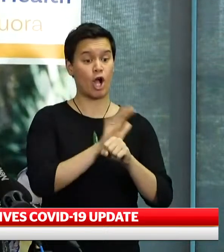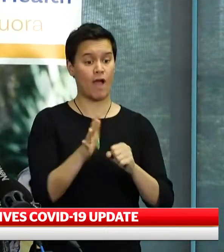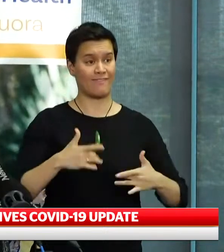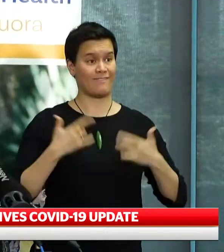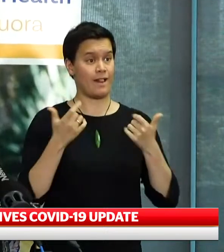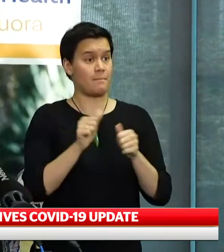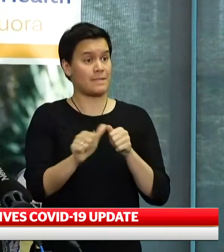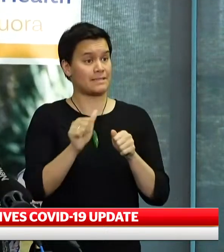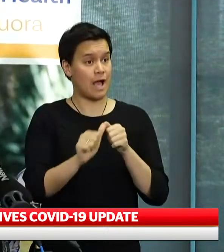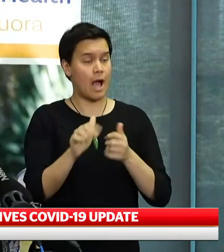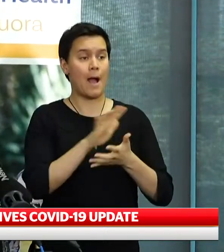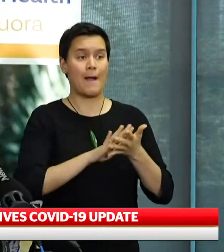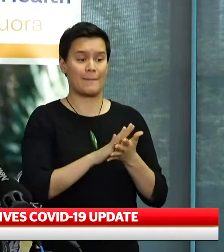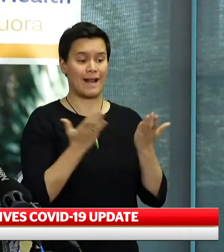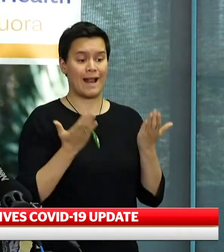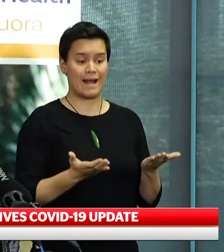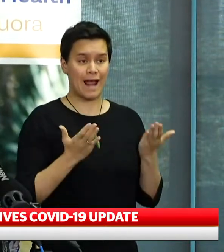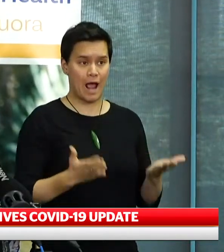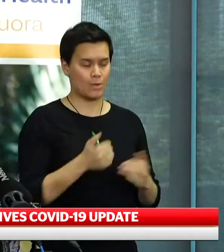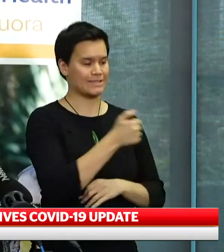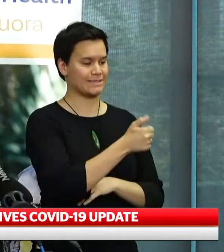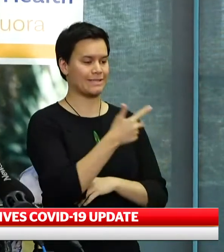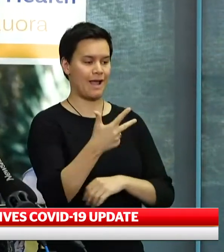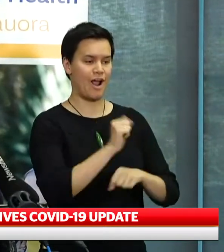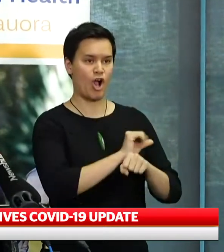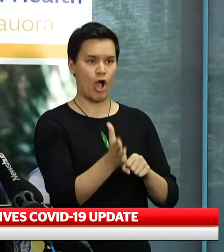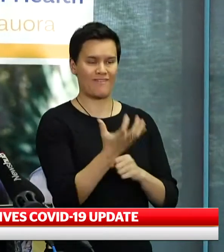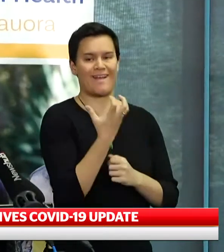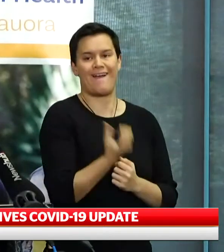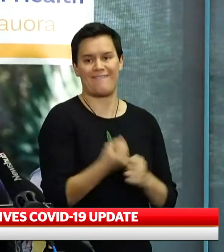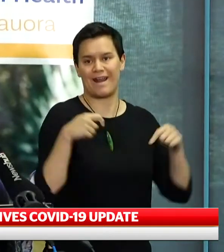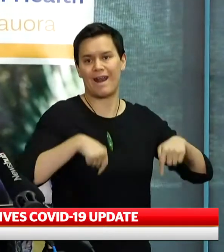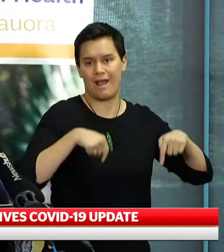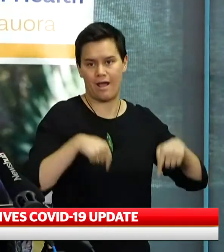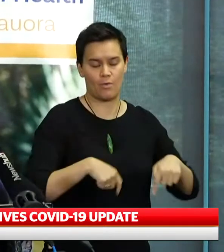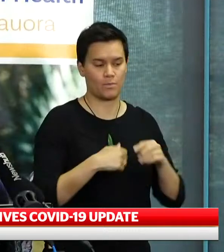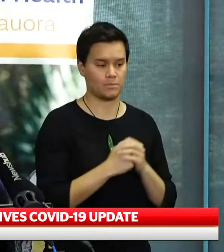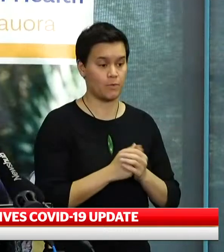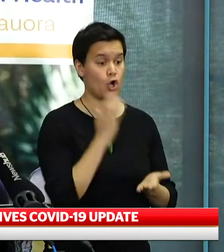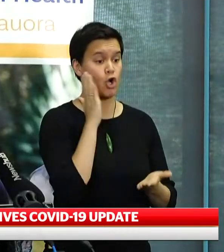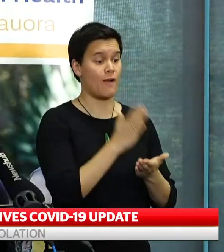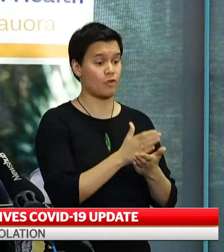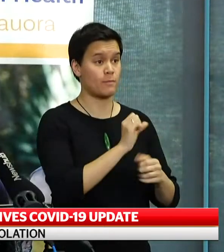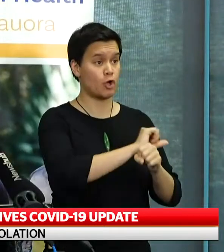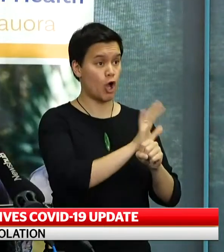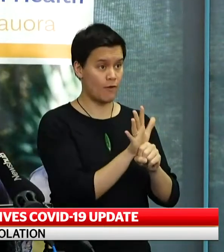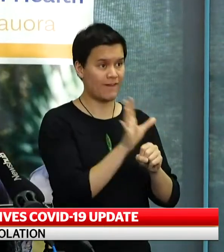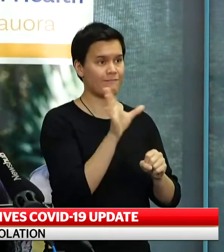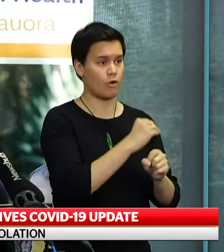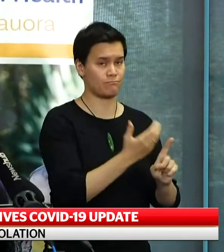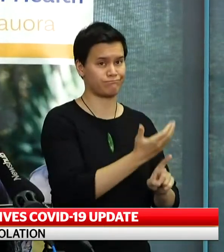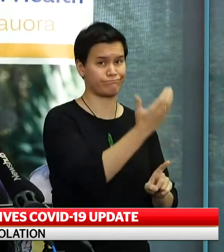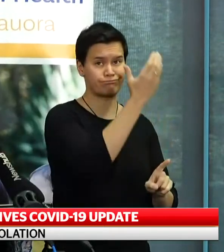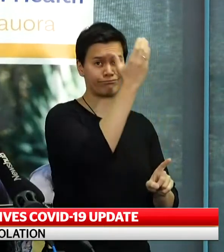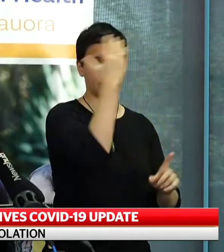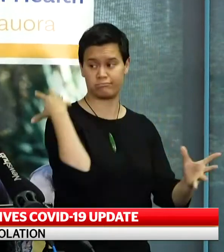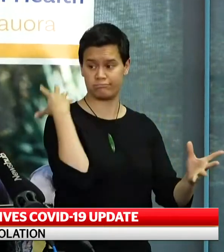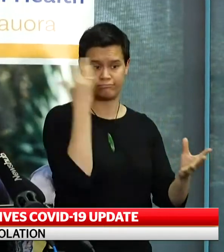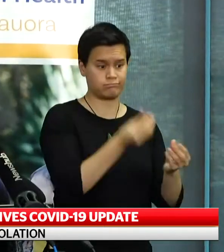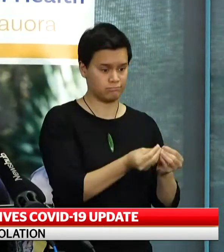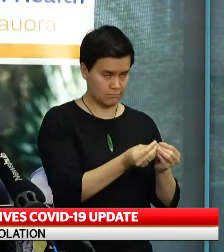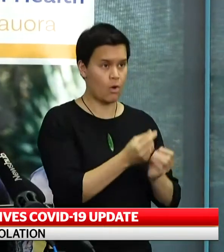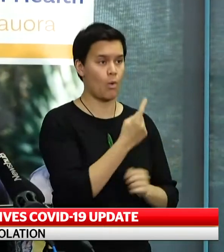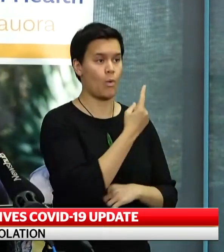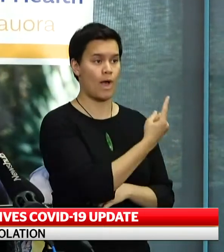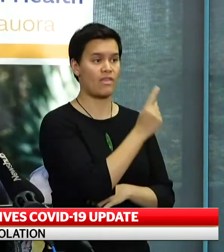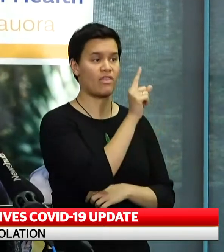number of active cases is therefore 68. Our total number of confirmed cases since the start of the pandemic is